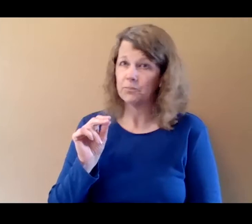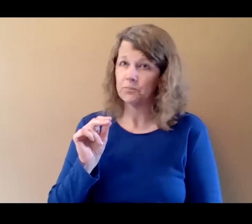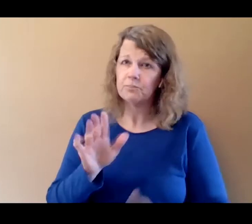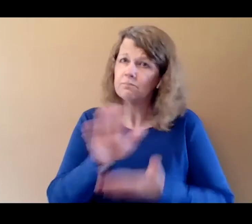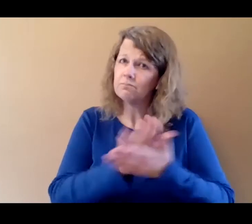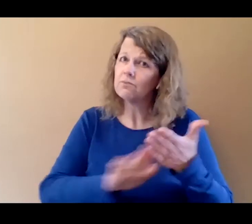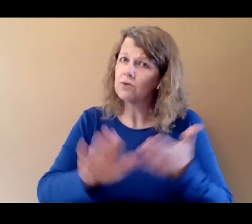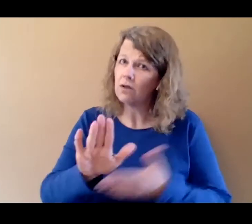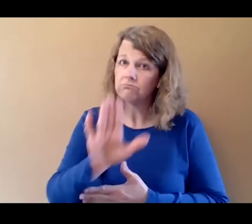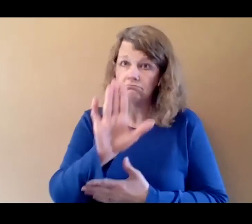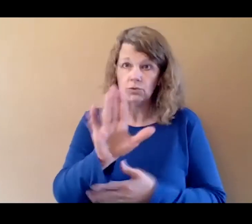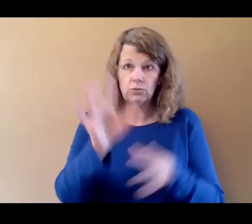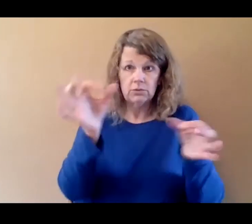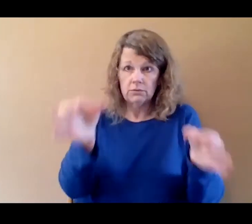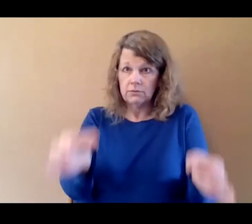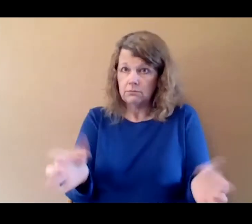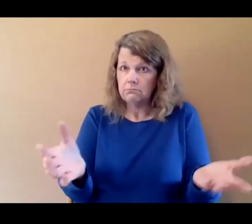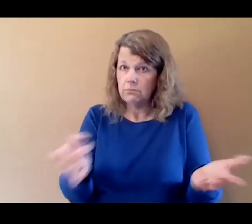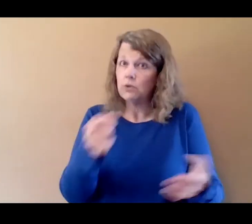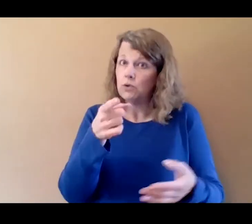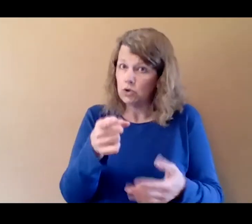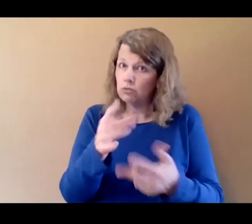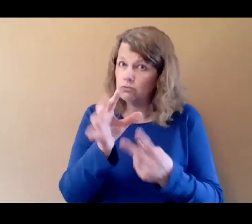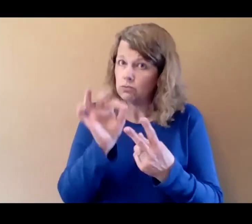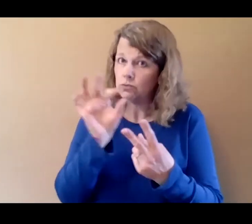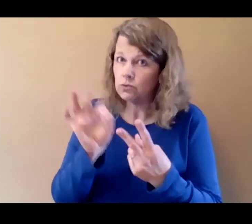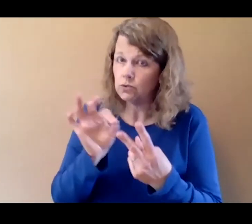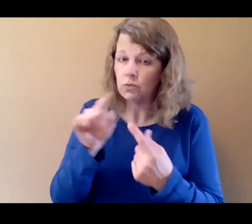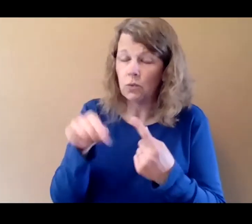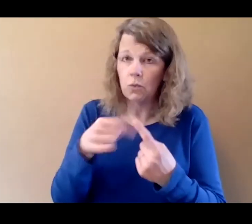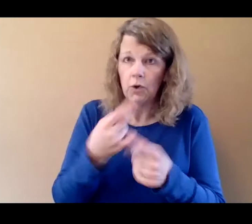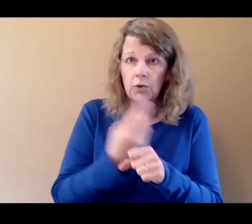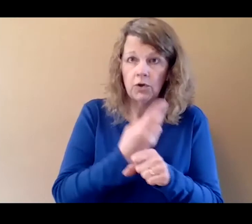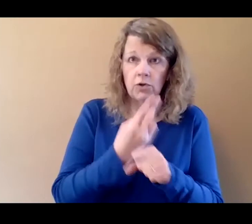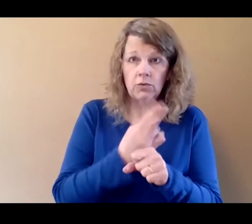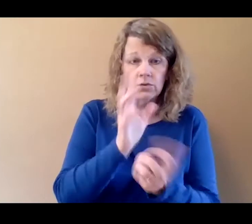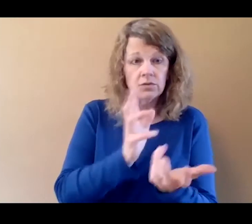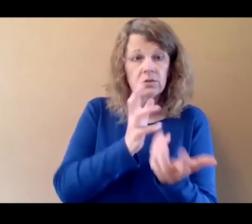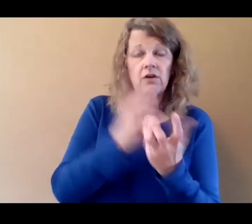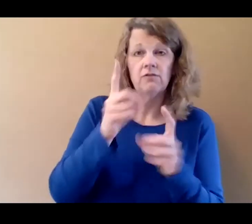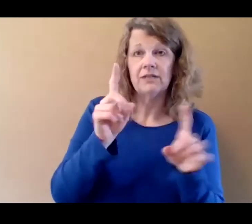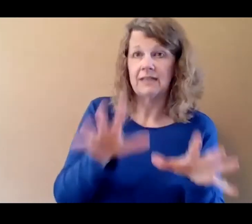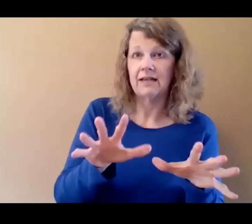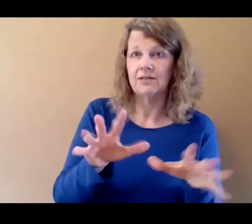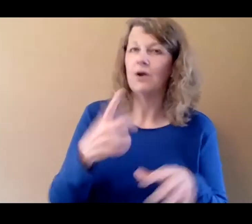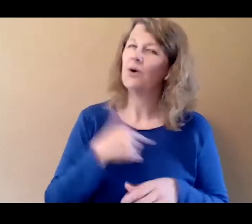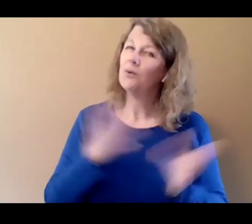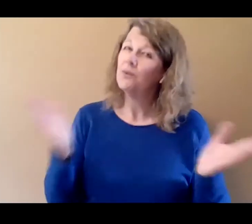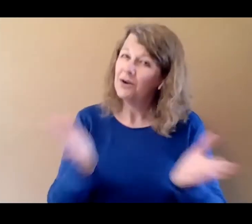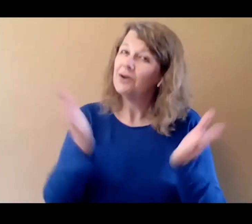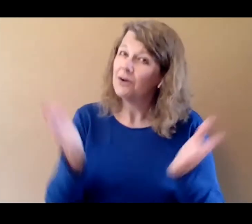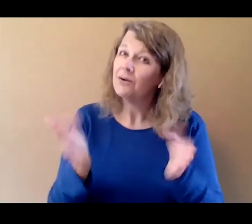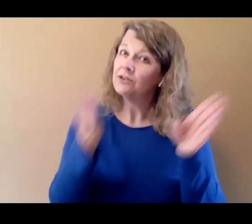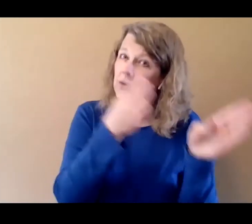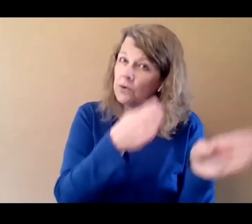No, in college, it is at your discretion. You will decide when you are going to use your testing accommodations. We encourage you to